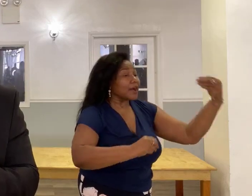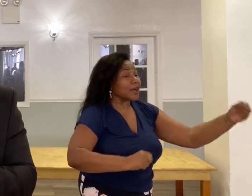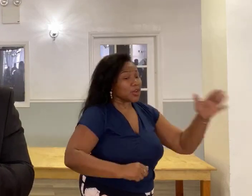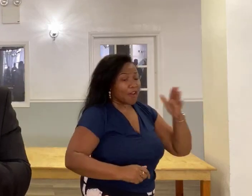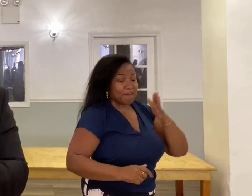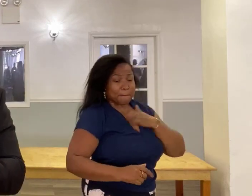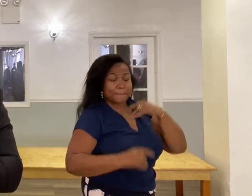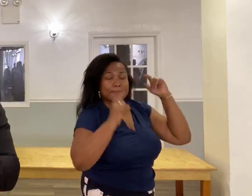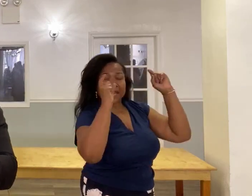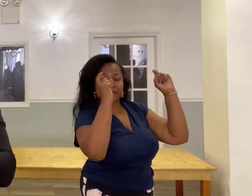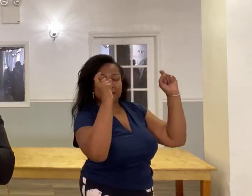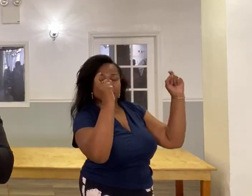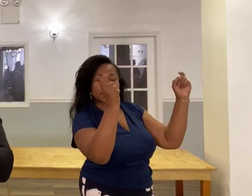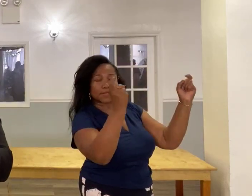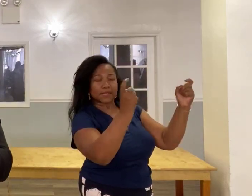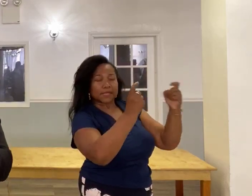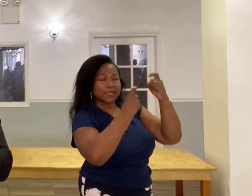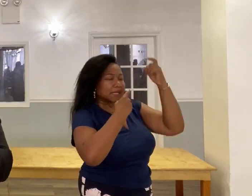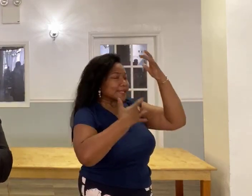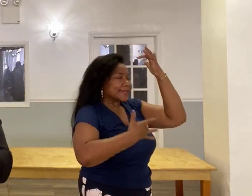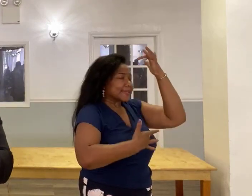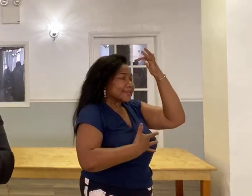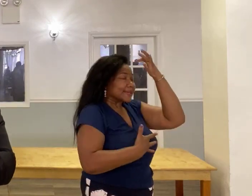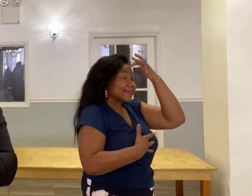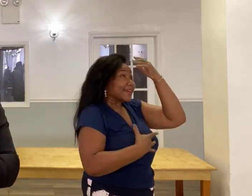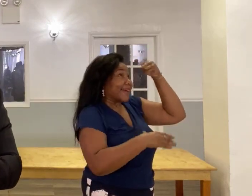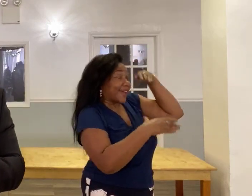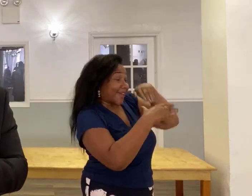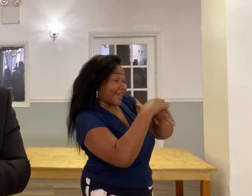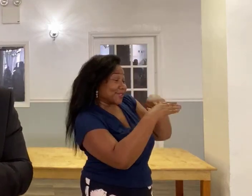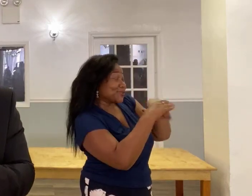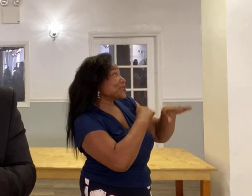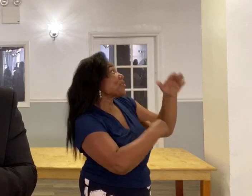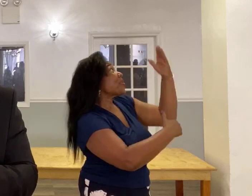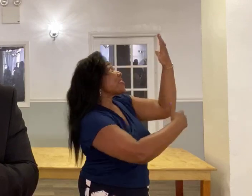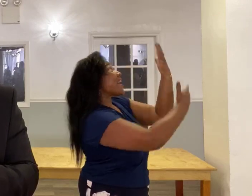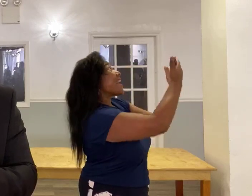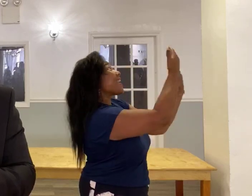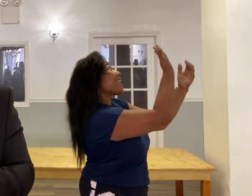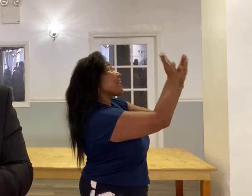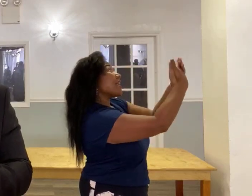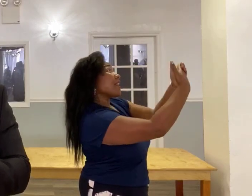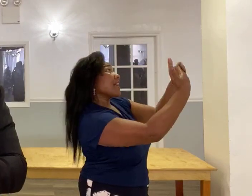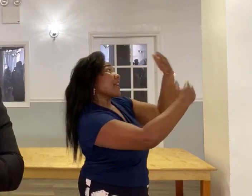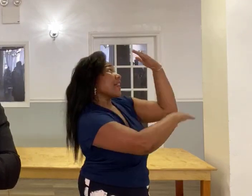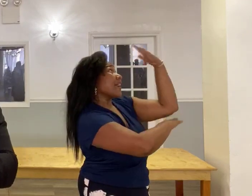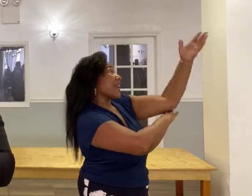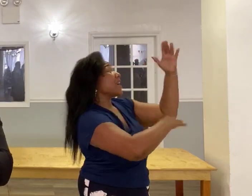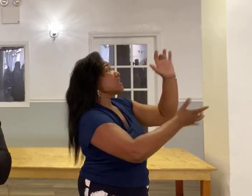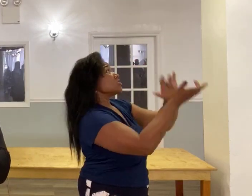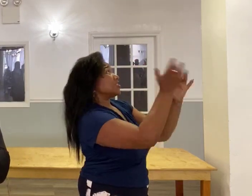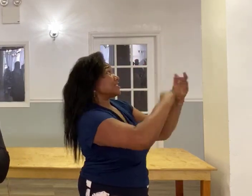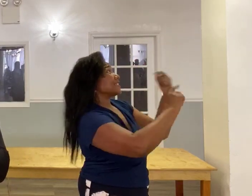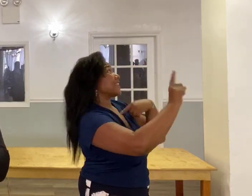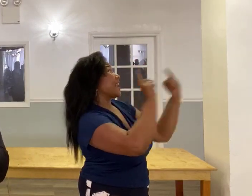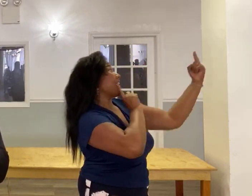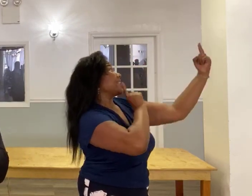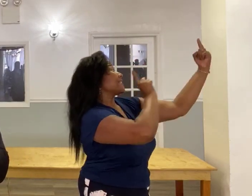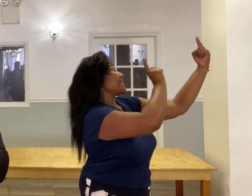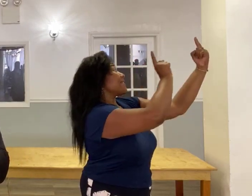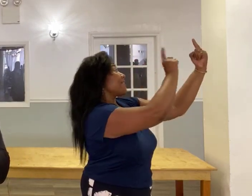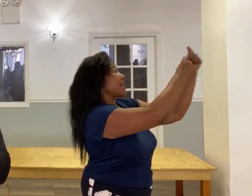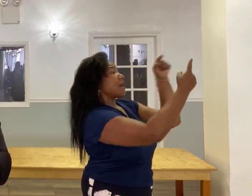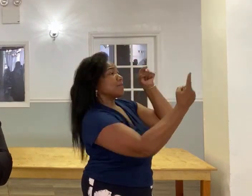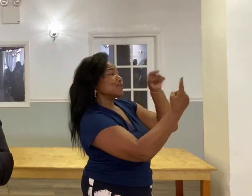my sickness, into thy help, Jesus, I come.